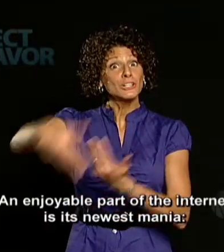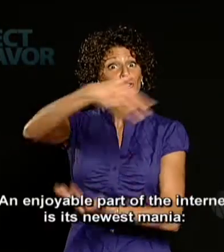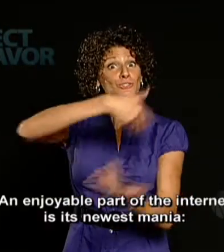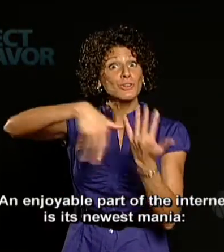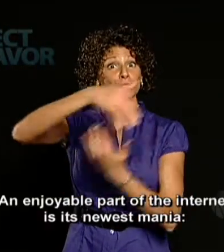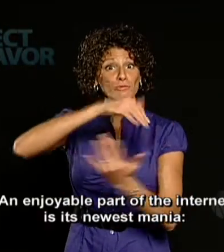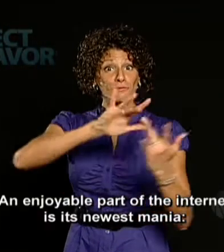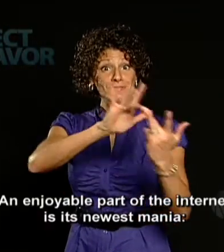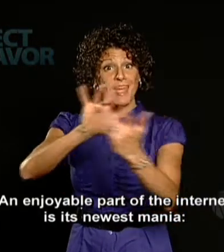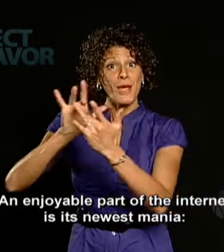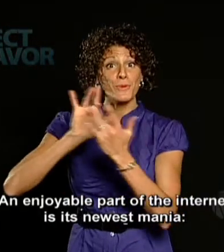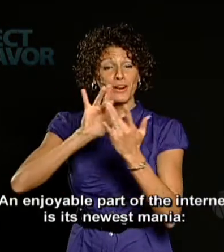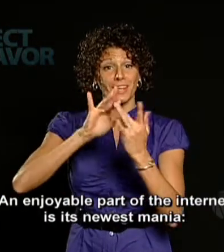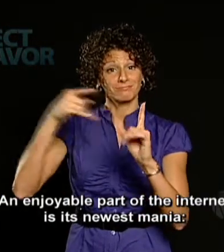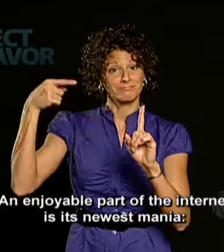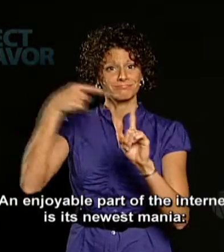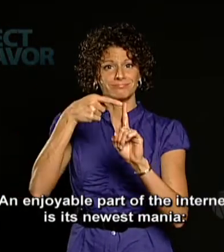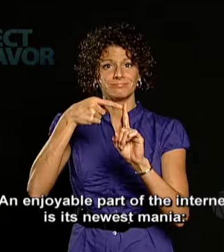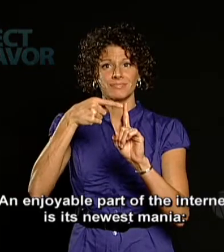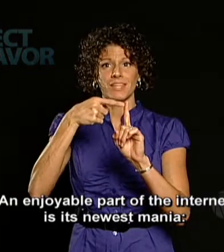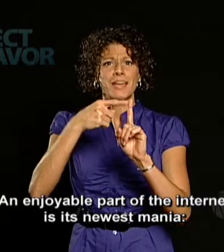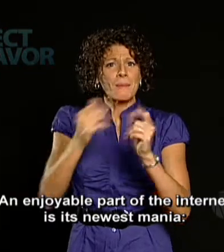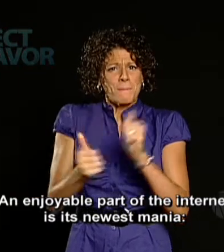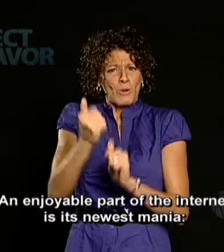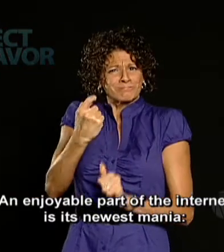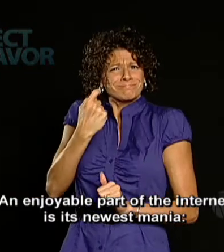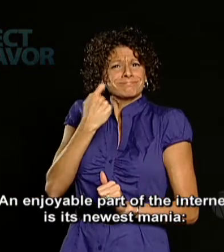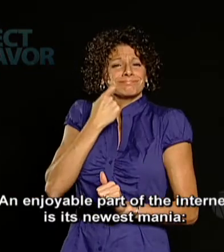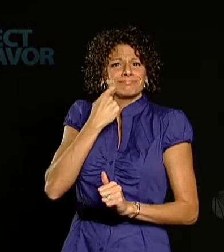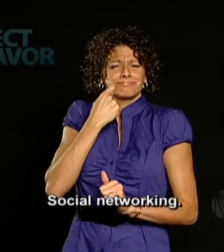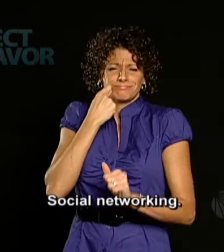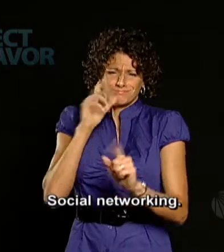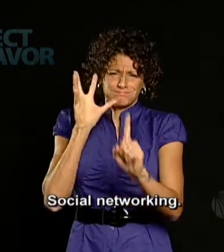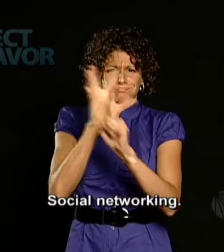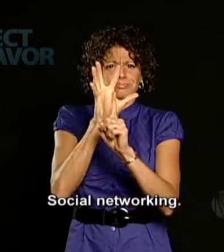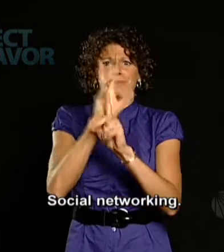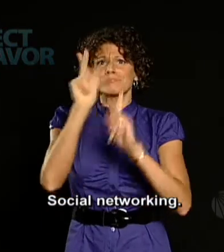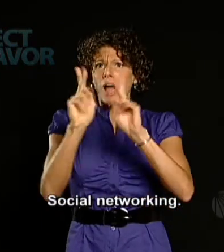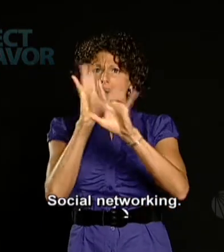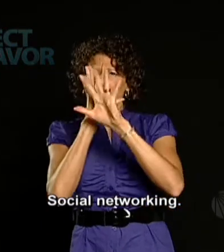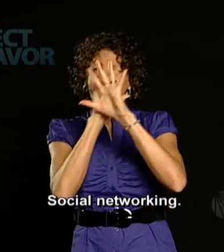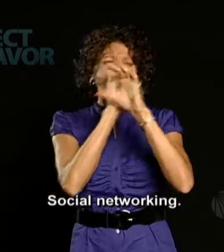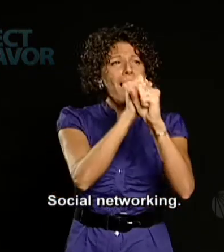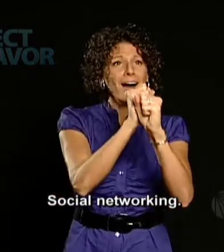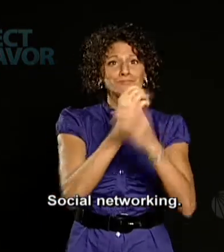An enjoyable part of the internet is its newest mania, social networking.